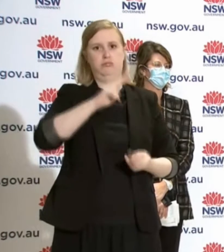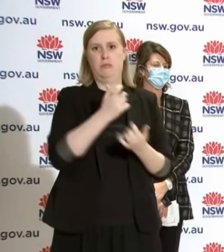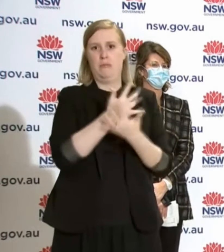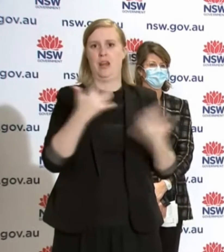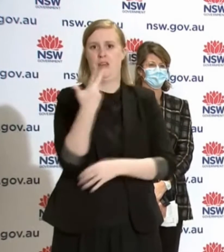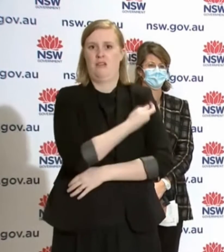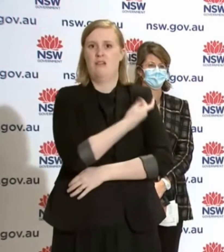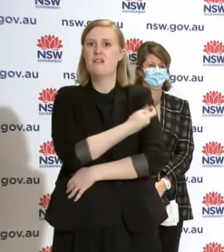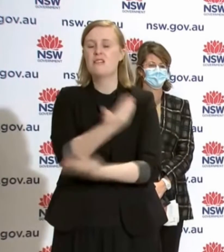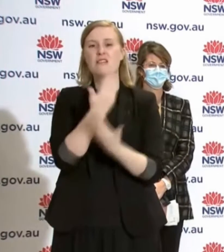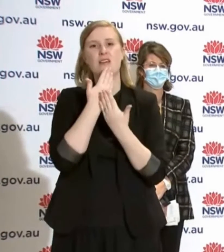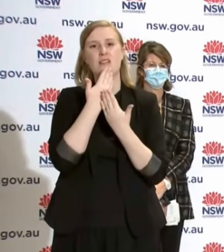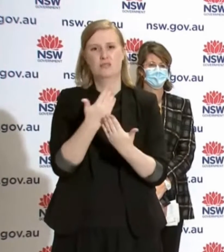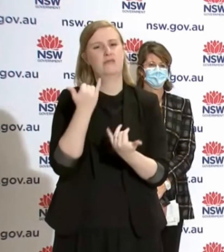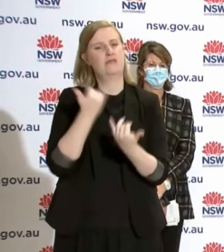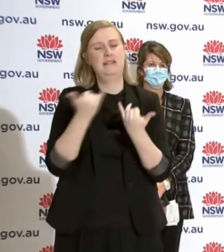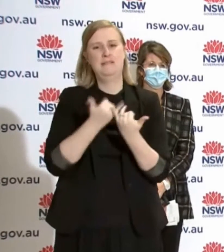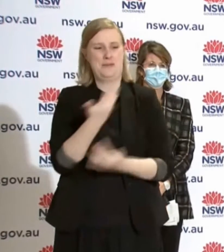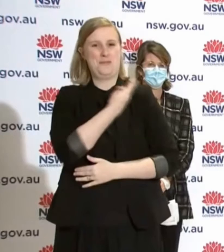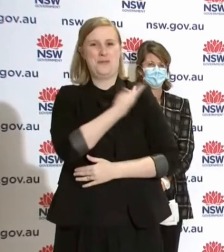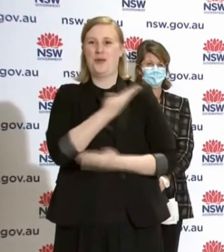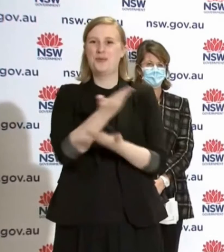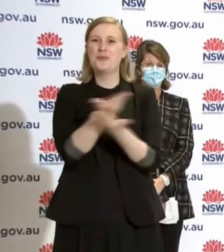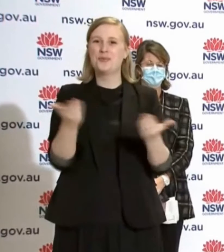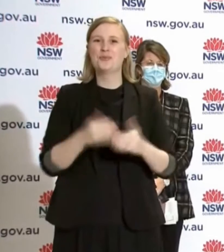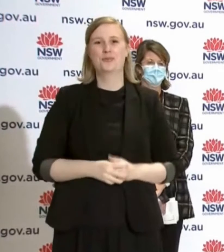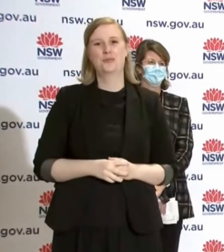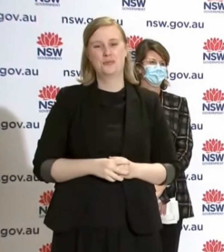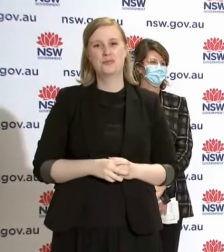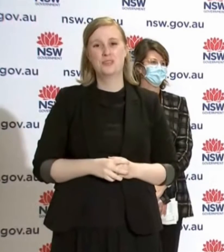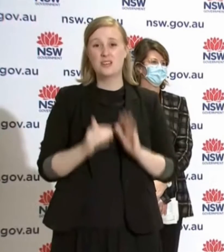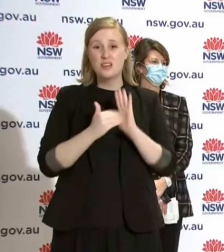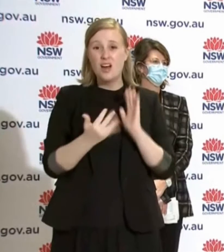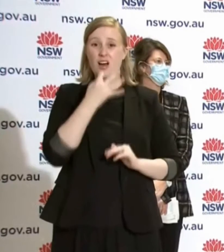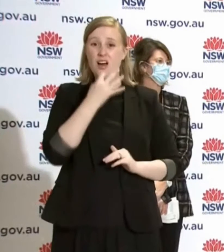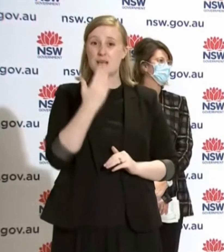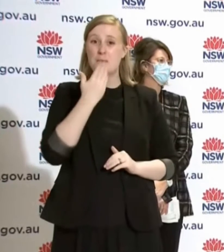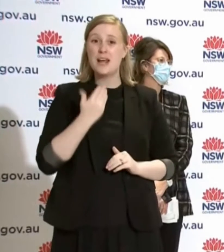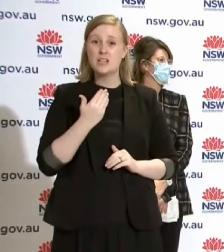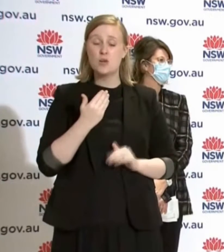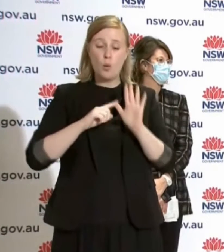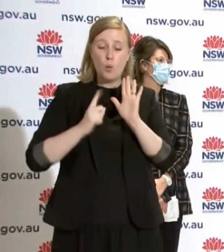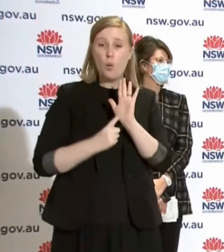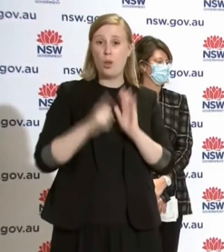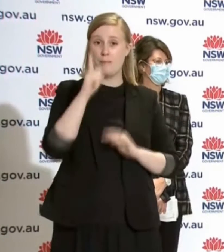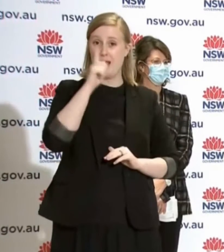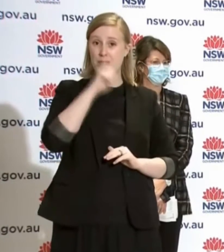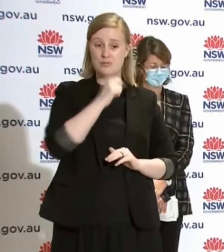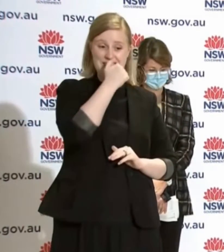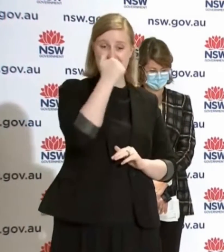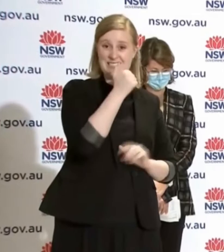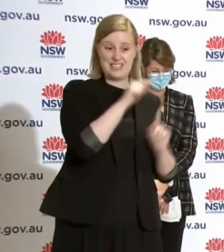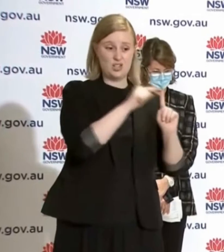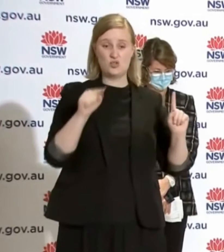And in having said that, we are now calling on everyone between the ages of 16 and 39 to come forward and book to get